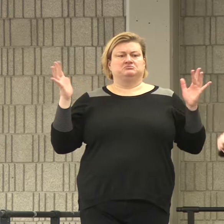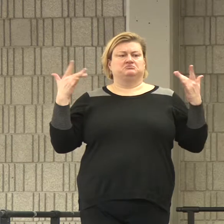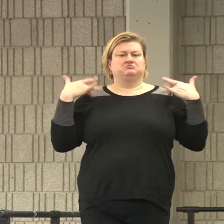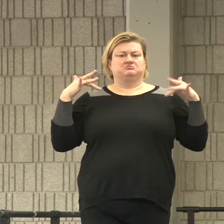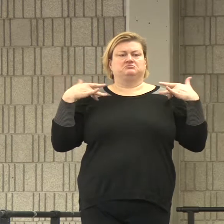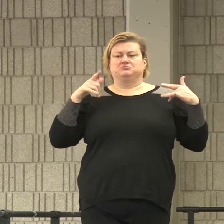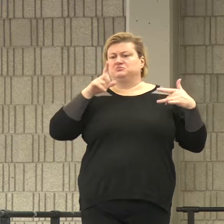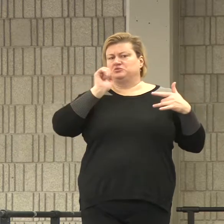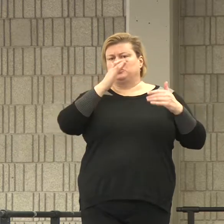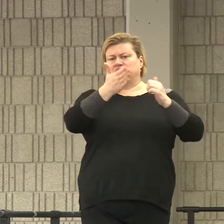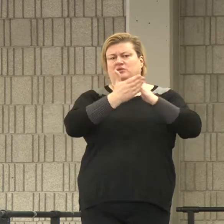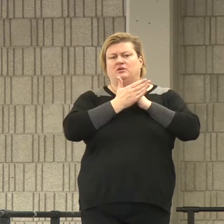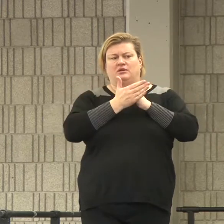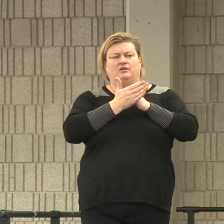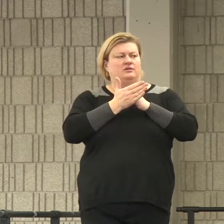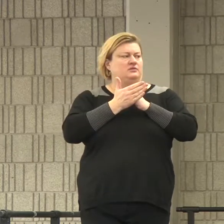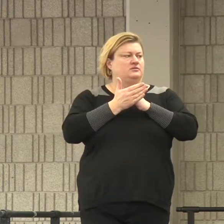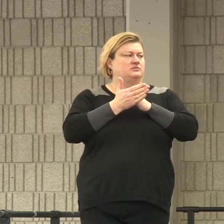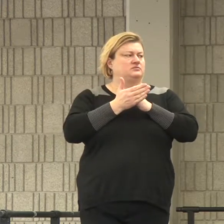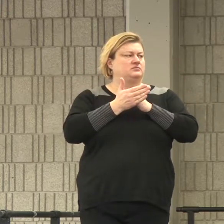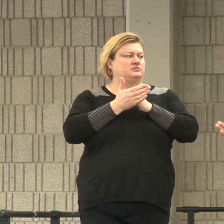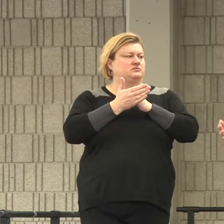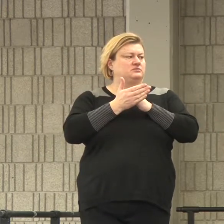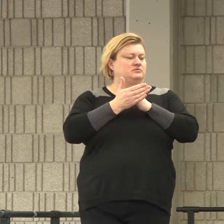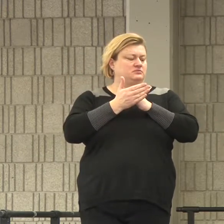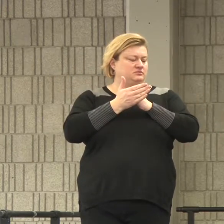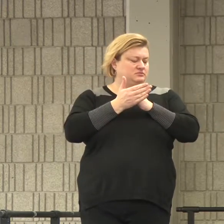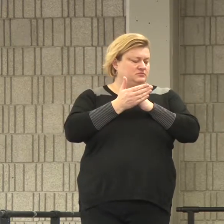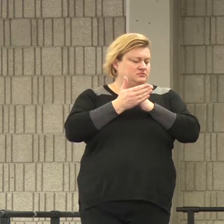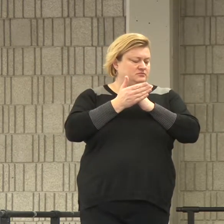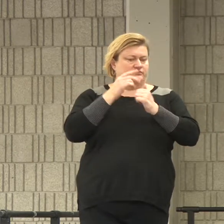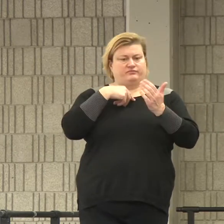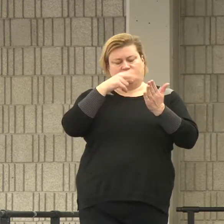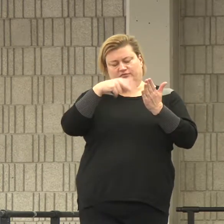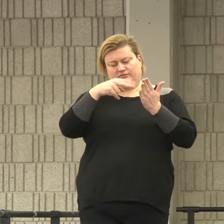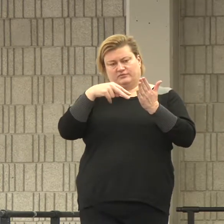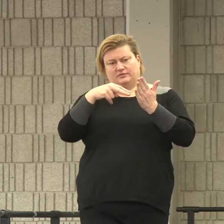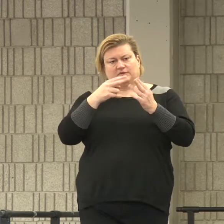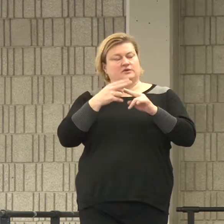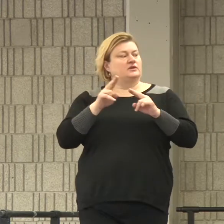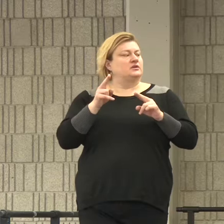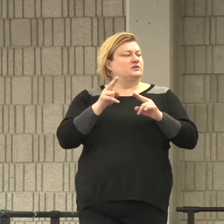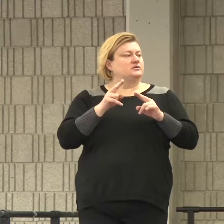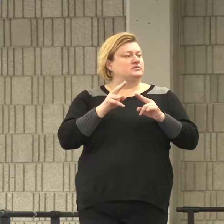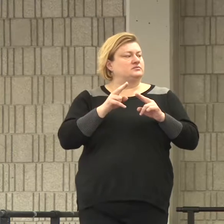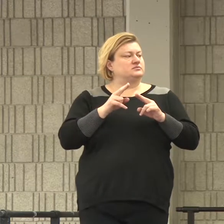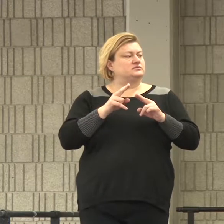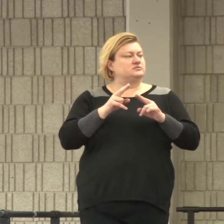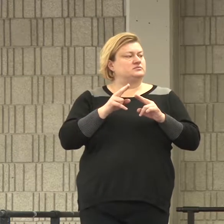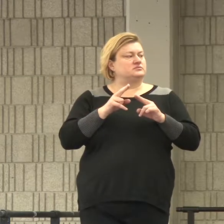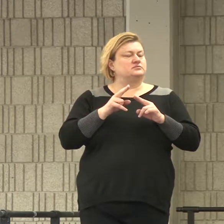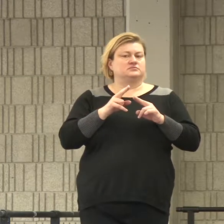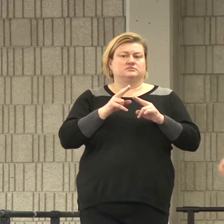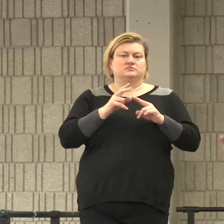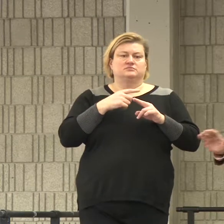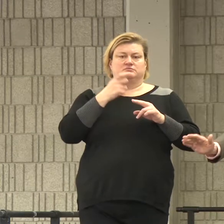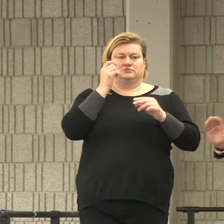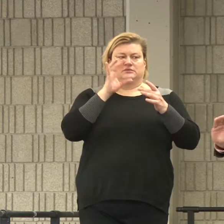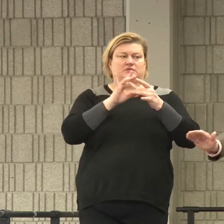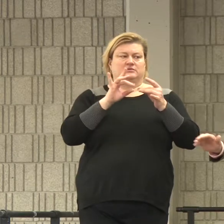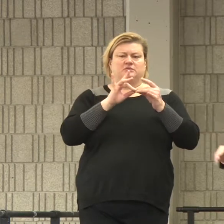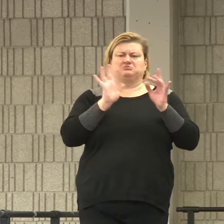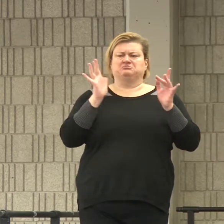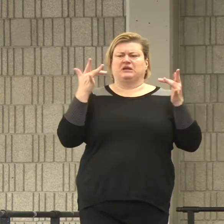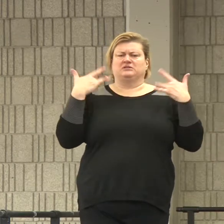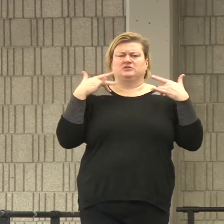need your help anymore, if I read the article correctly, and I only read the first couple of paragraphs, but I'm pretty sure I got the message. Hands off,